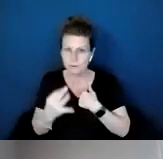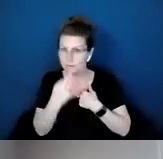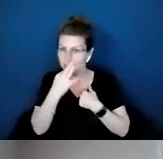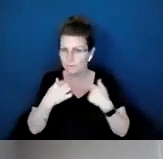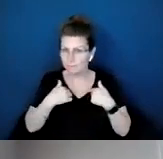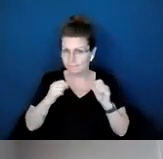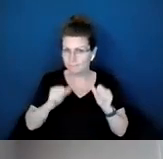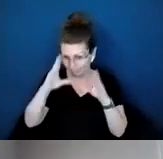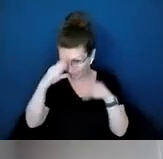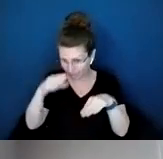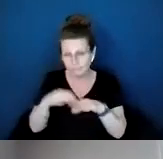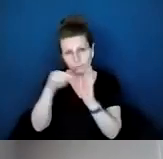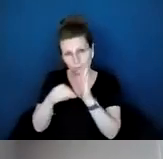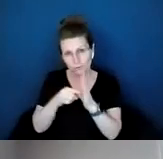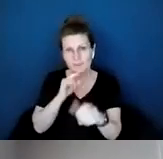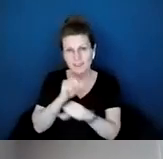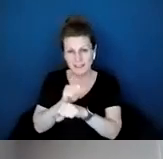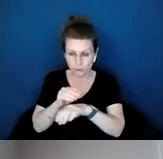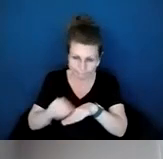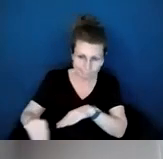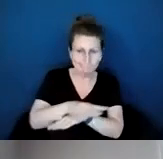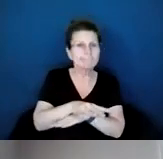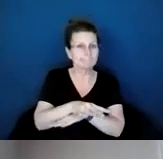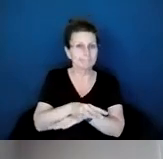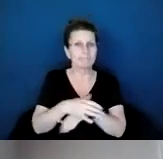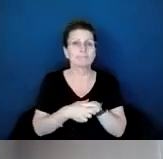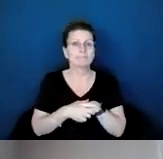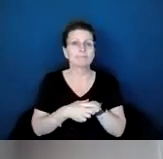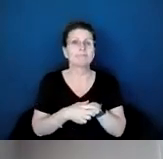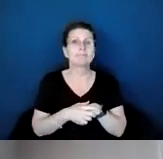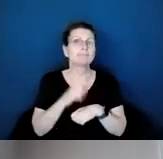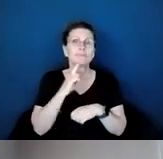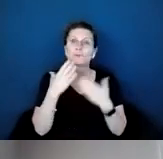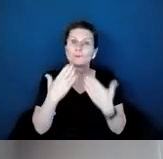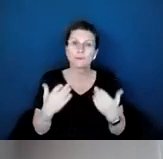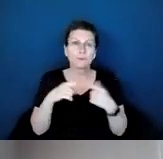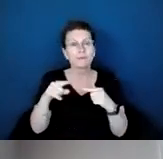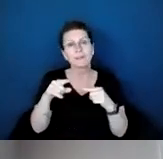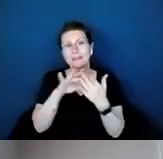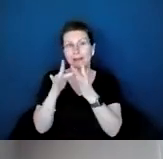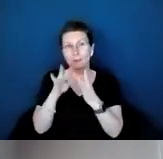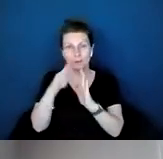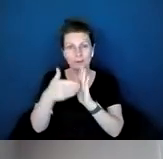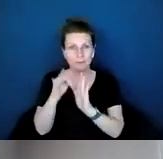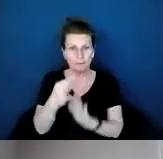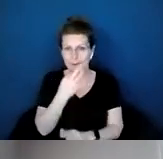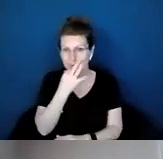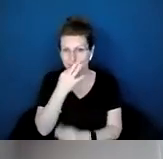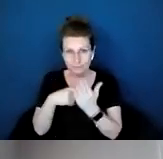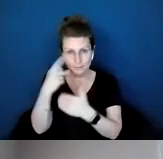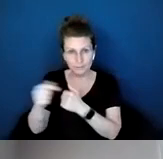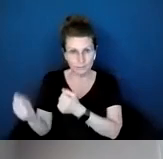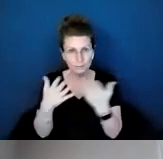research that has impact. I'm grateful for the Networks of Centers of Excellence program that provided funding